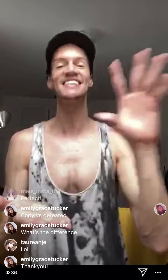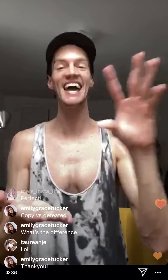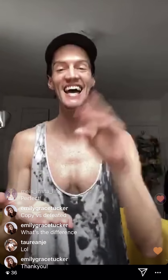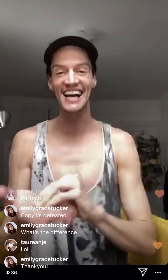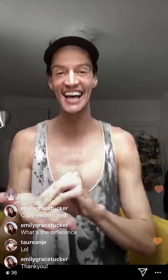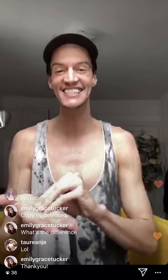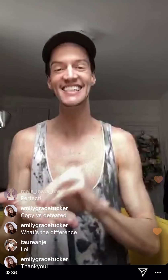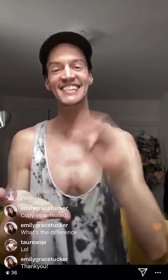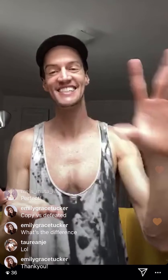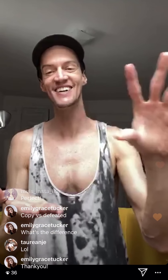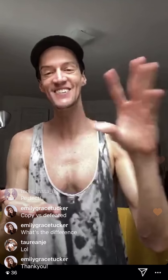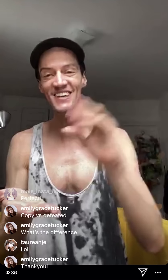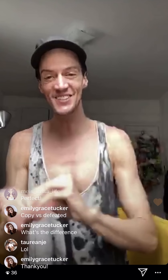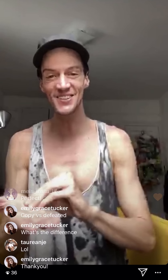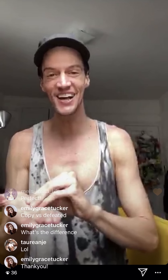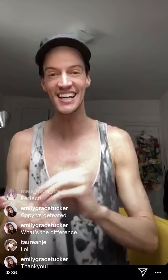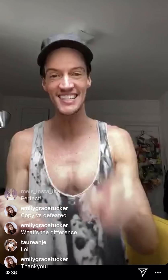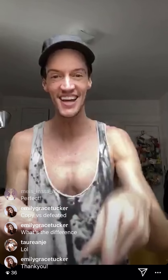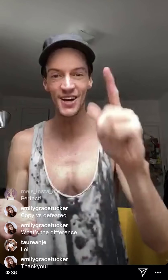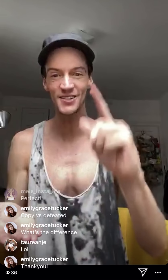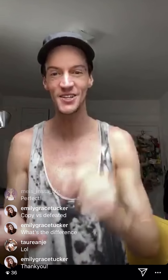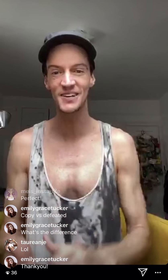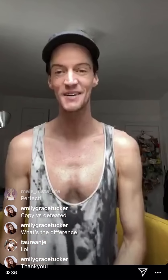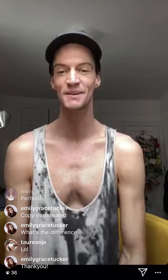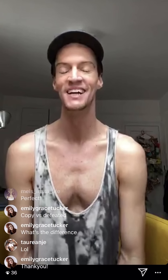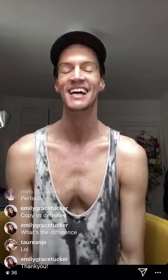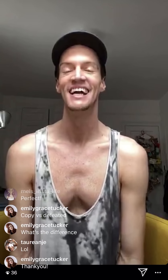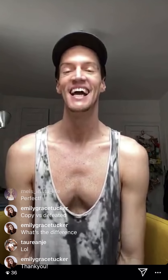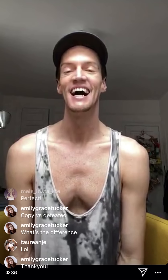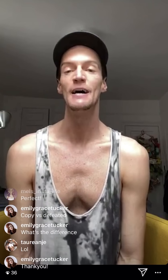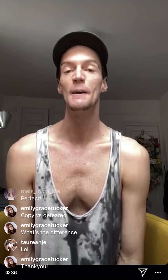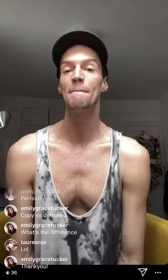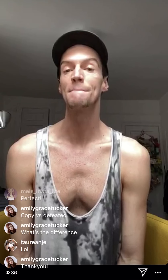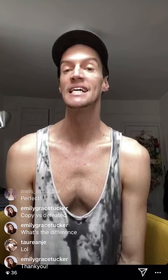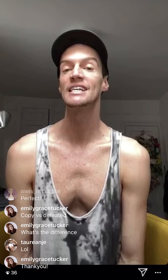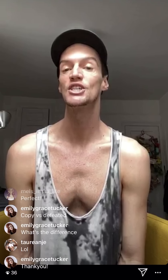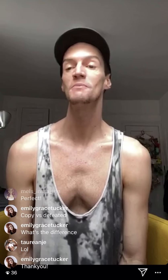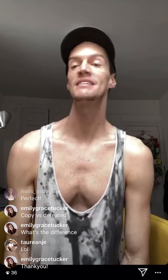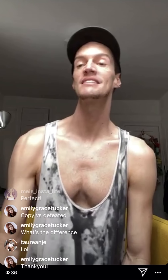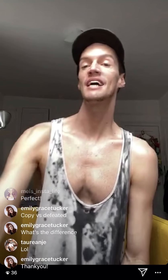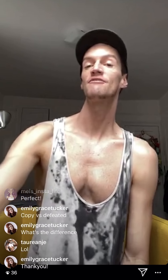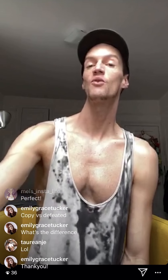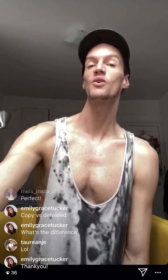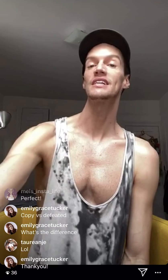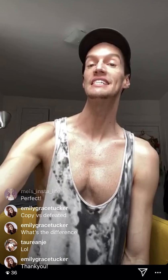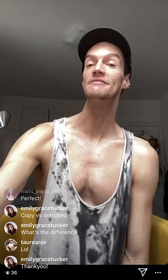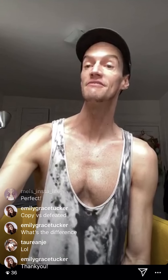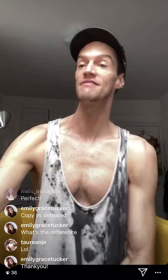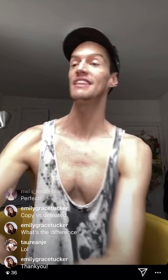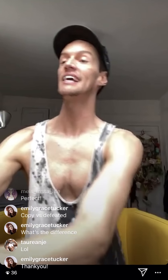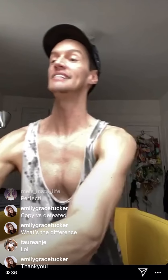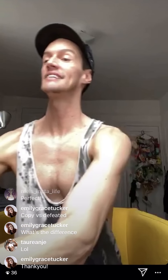Yeah, excellent. Oh, you guys are doing great. I see a lot of hearts going up. Show me the sign for deflate.